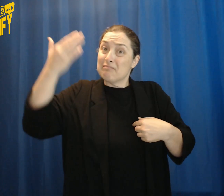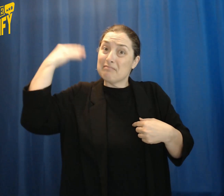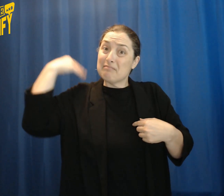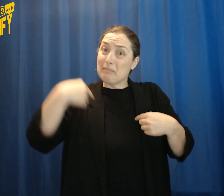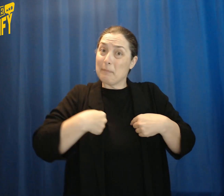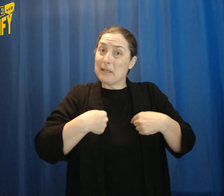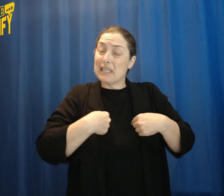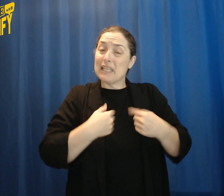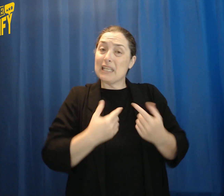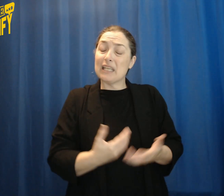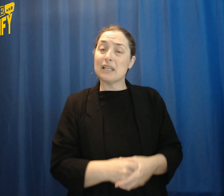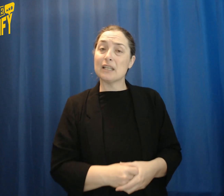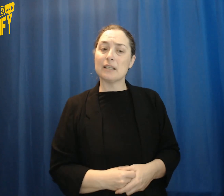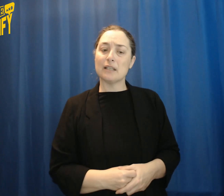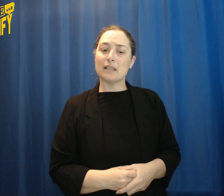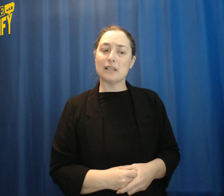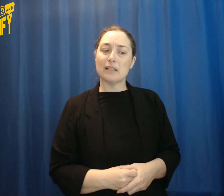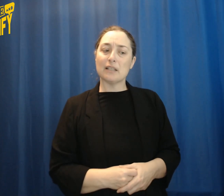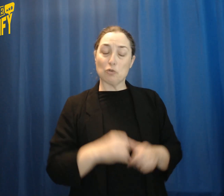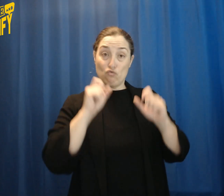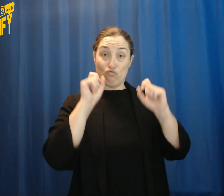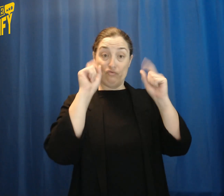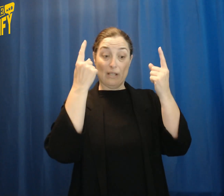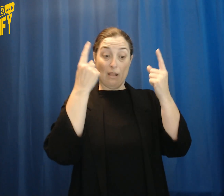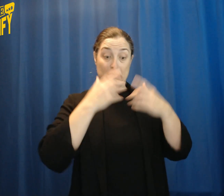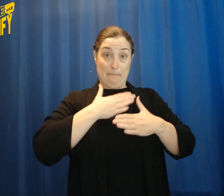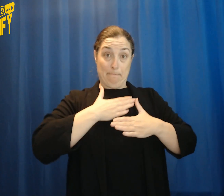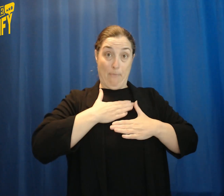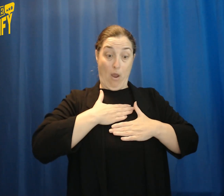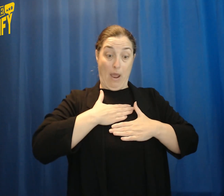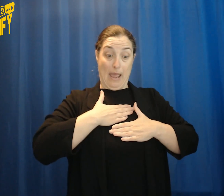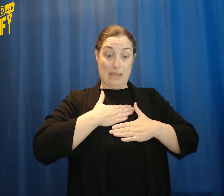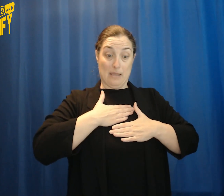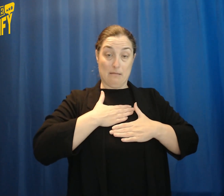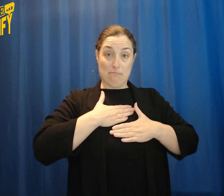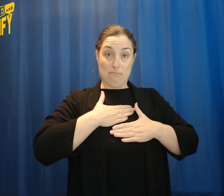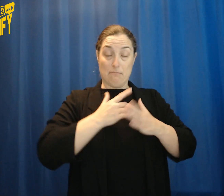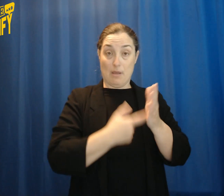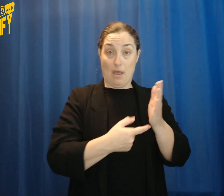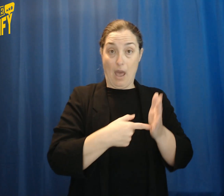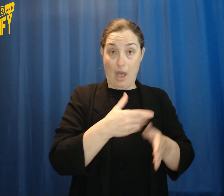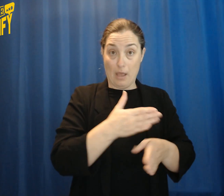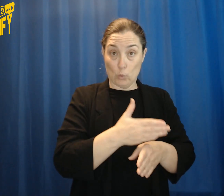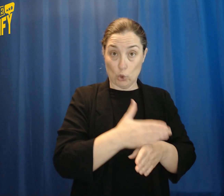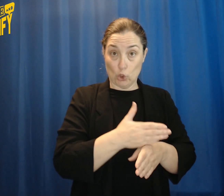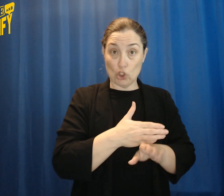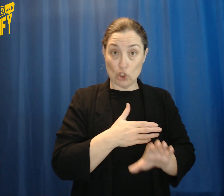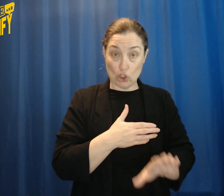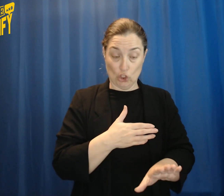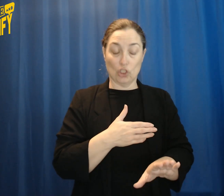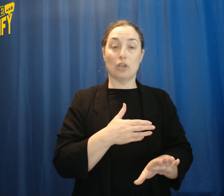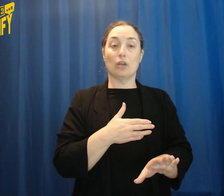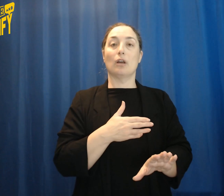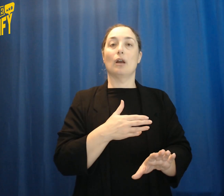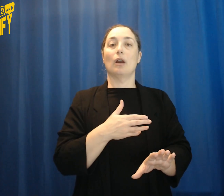realising my own work is when my eyes open up to other work. And